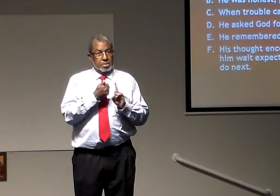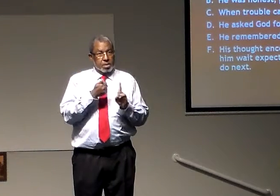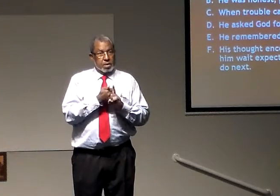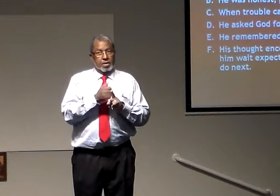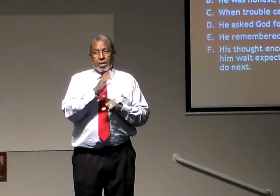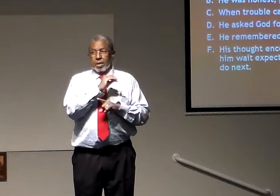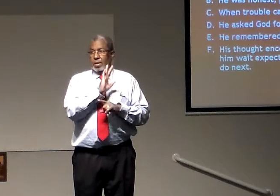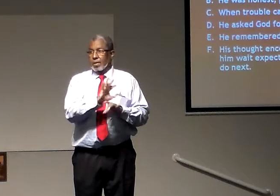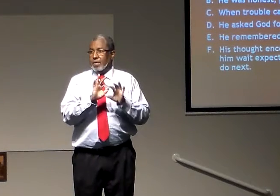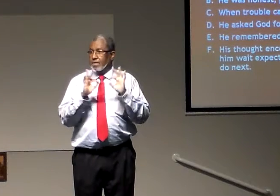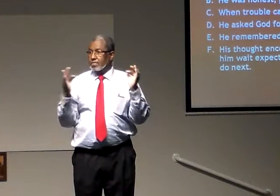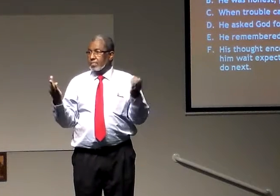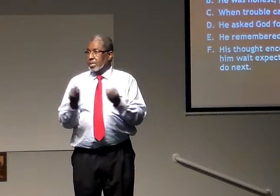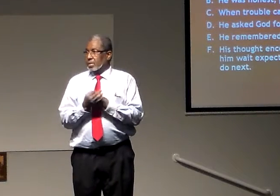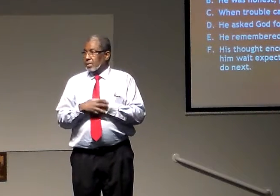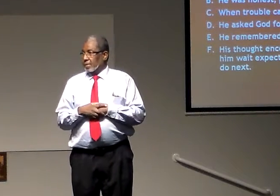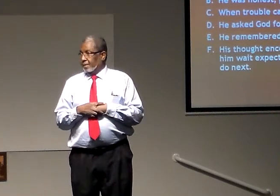saved himself and his family.